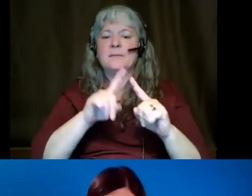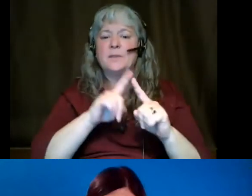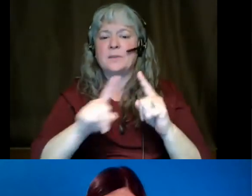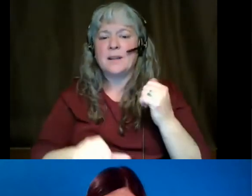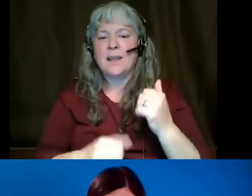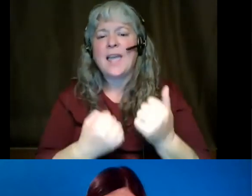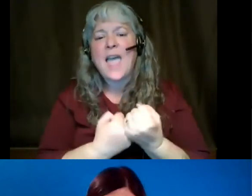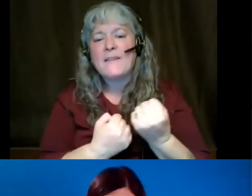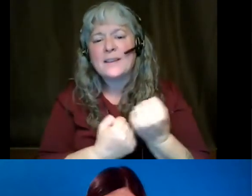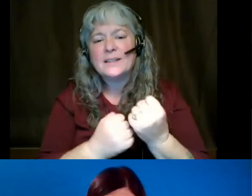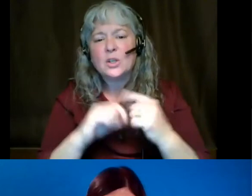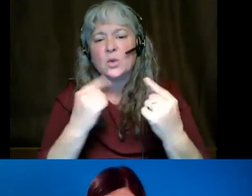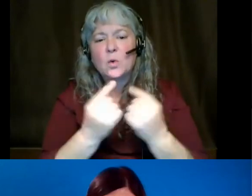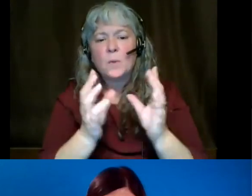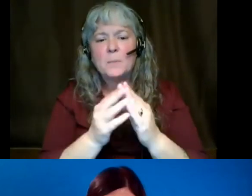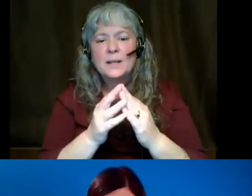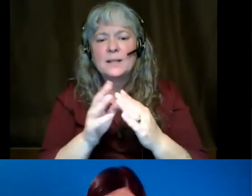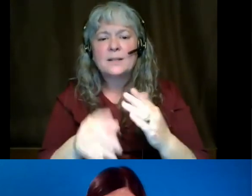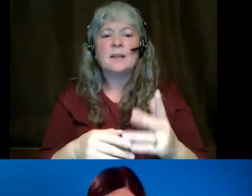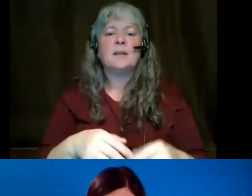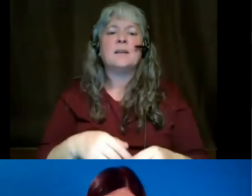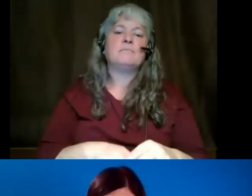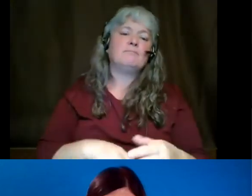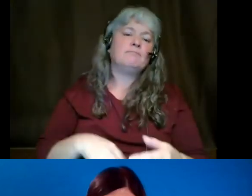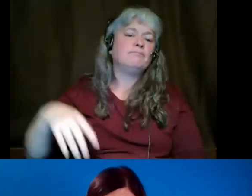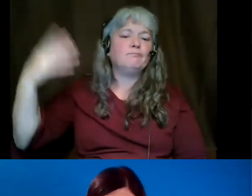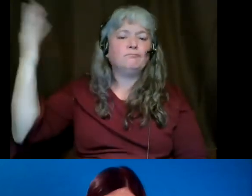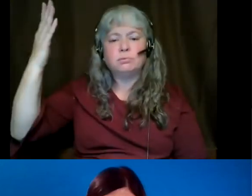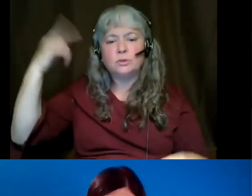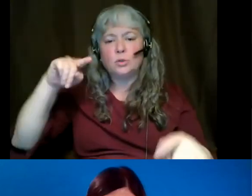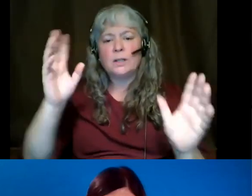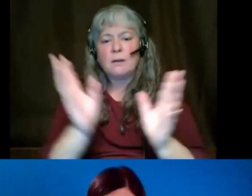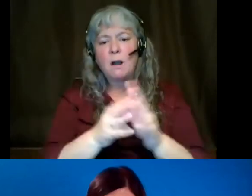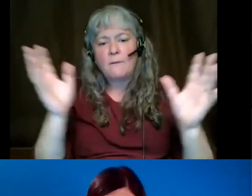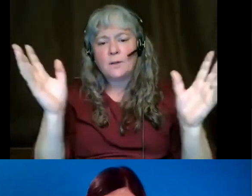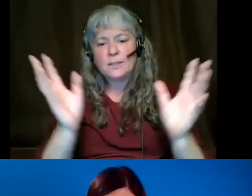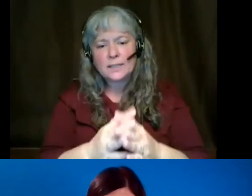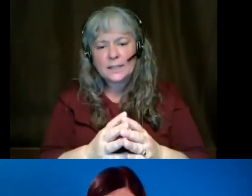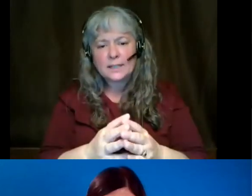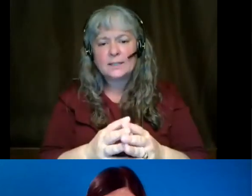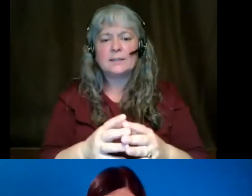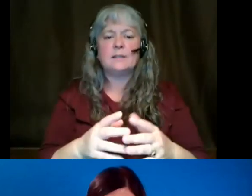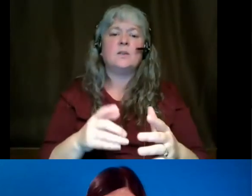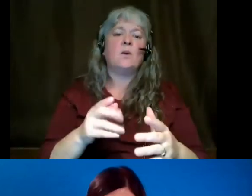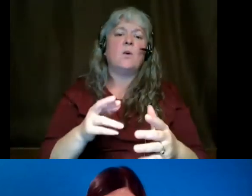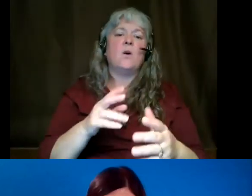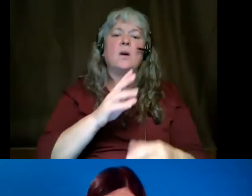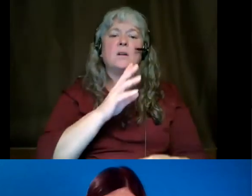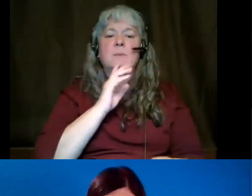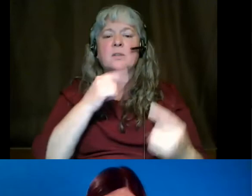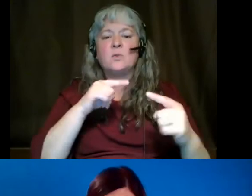organizations, or other. Okay, we'll give you just a minute.